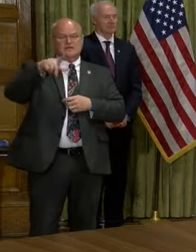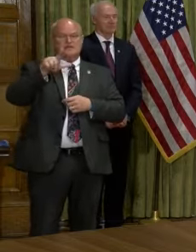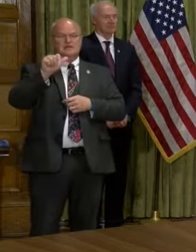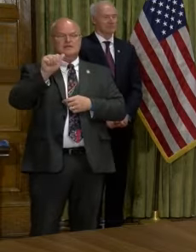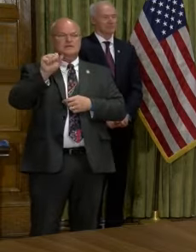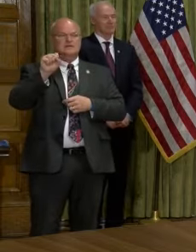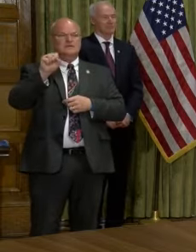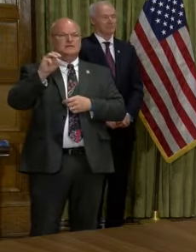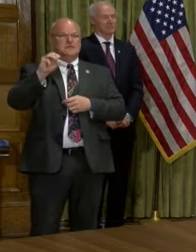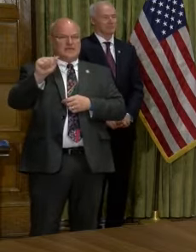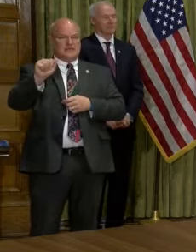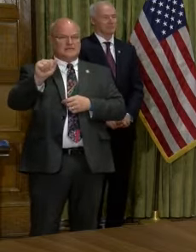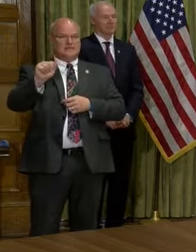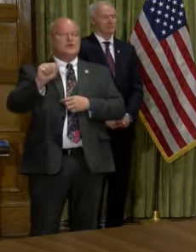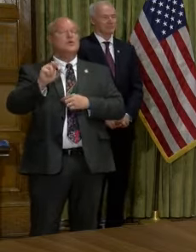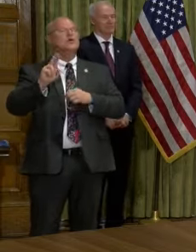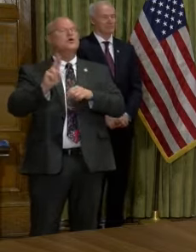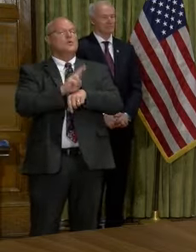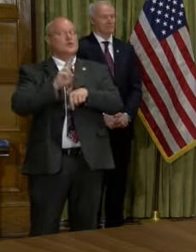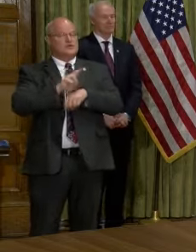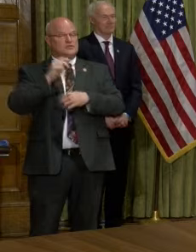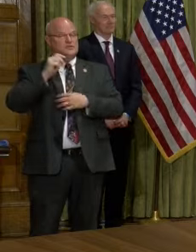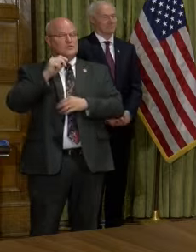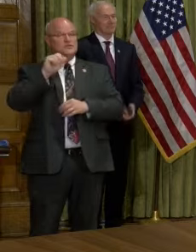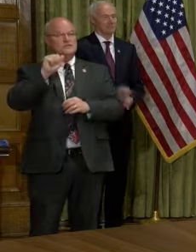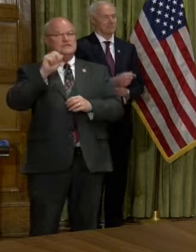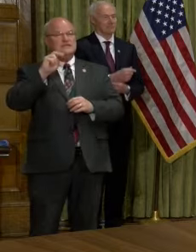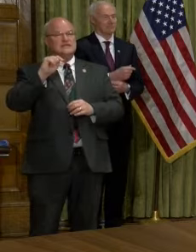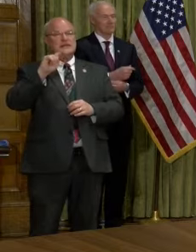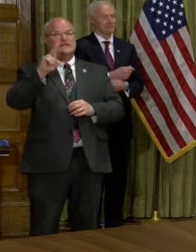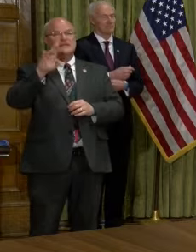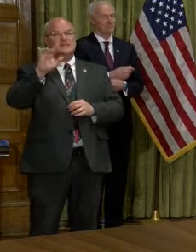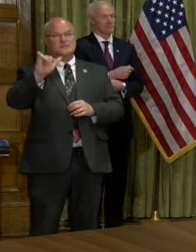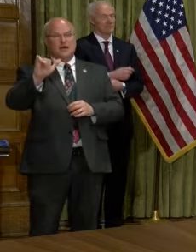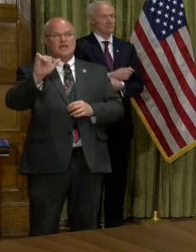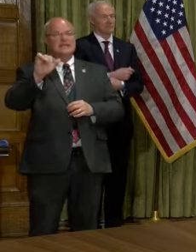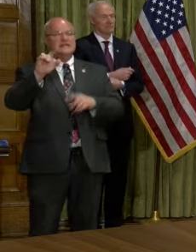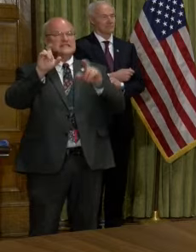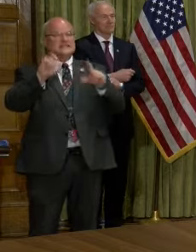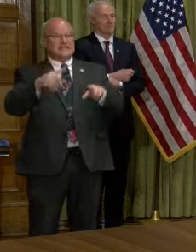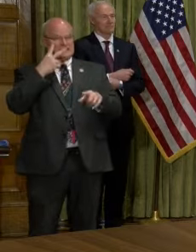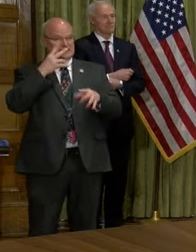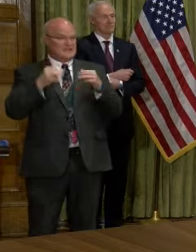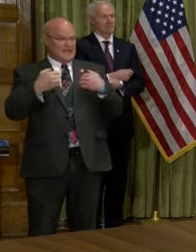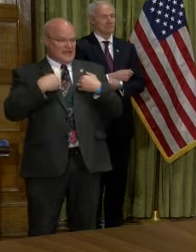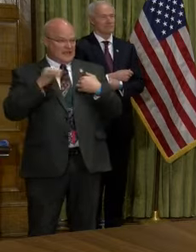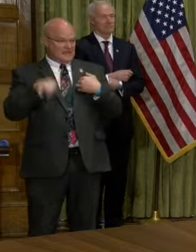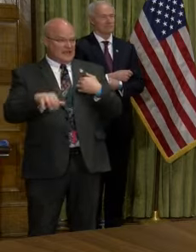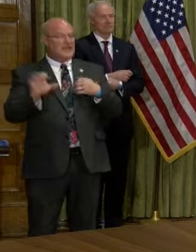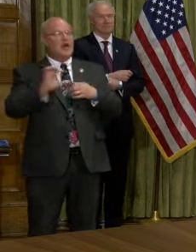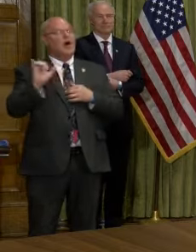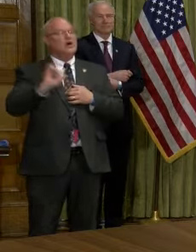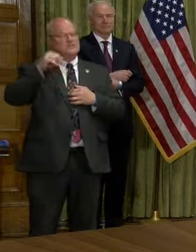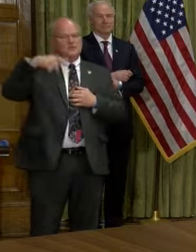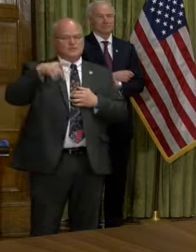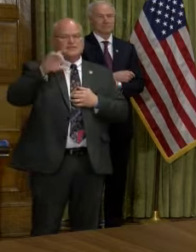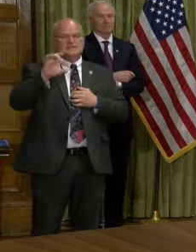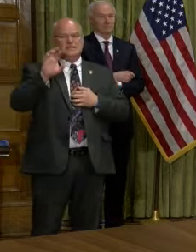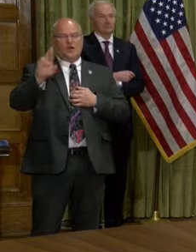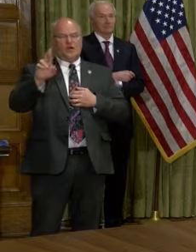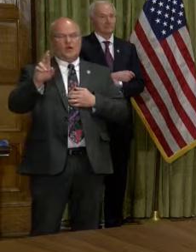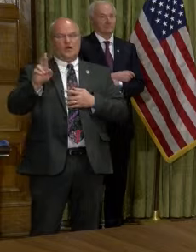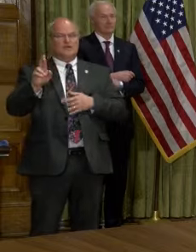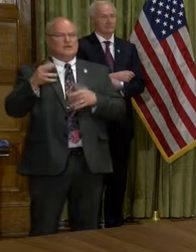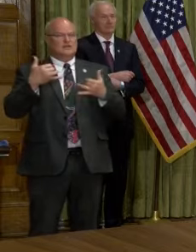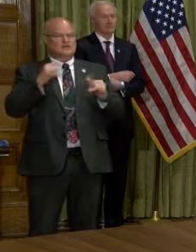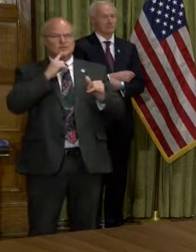convalescent plasma, then we could use an antibody test to see if they've got antibodies, and also we would do a PCR test to make sure they